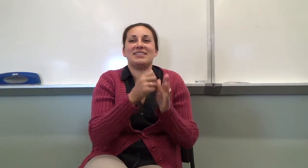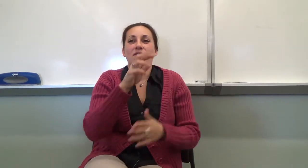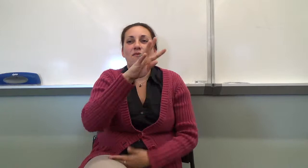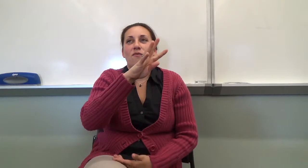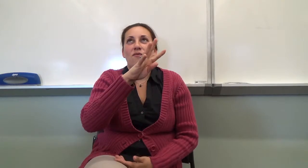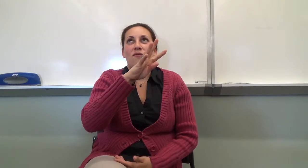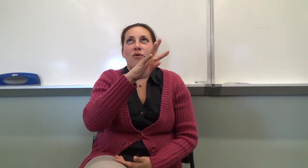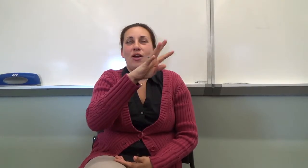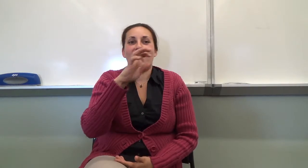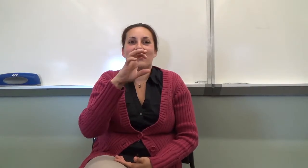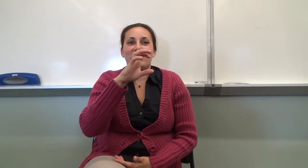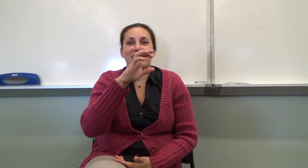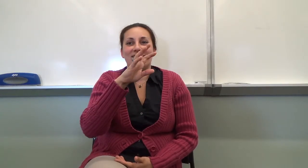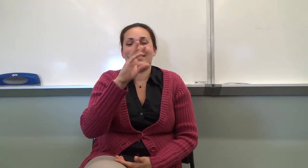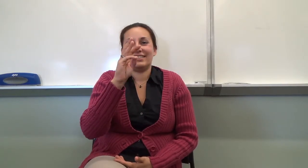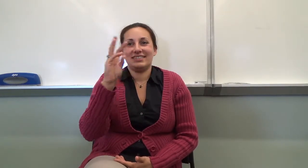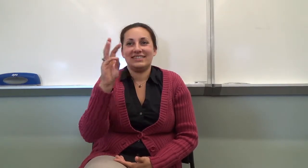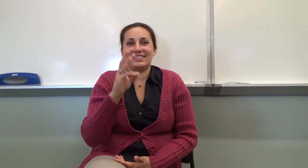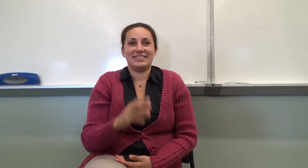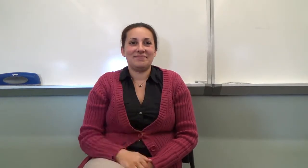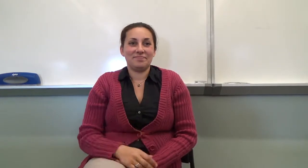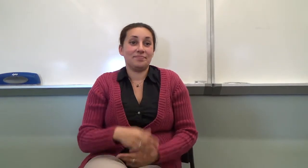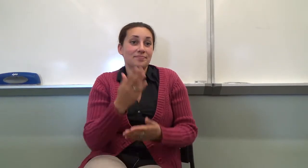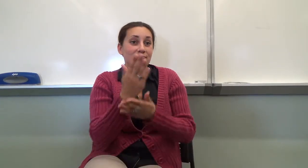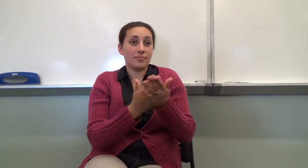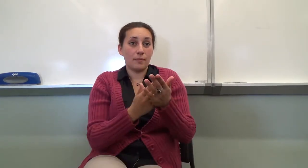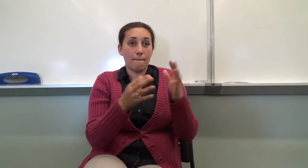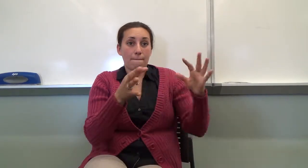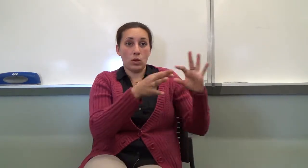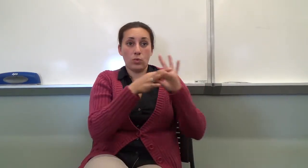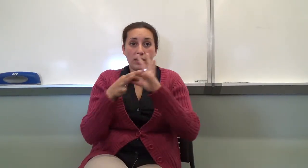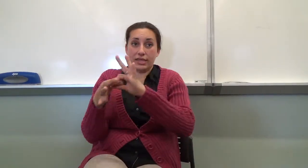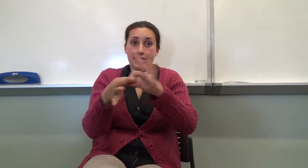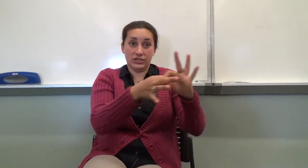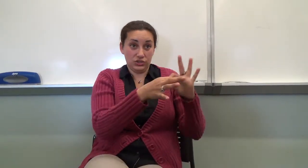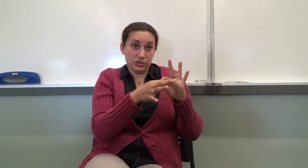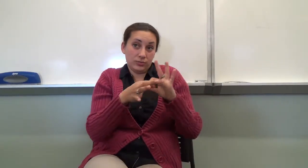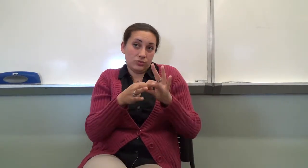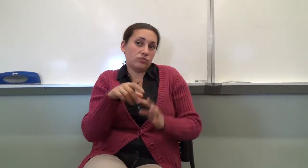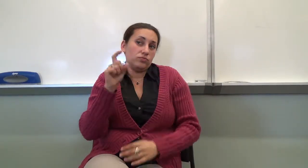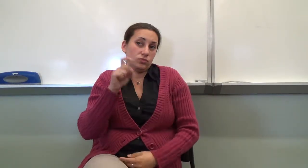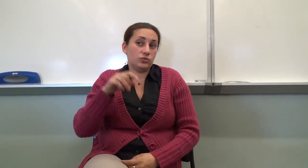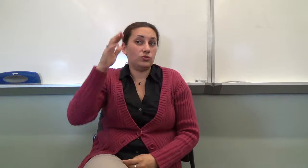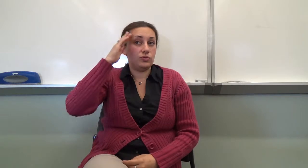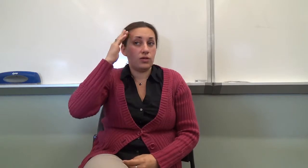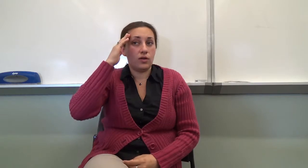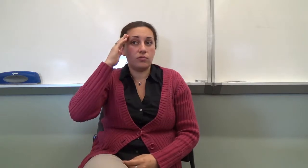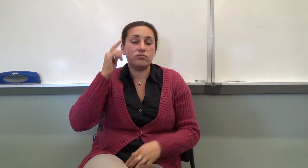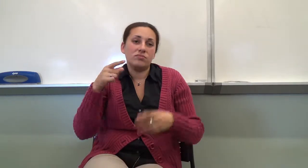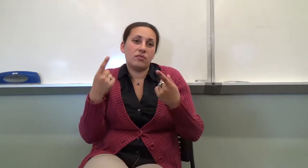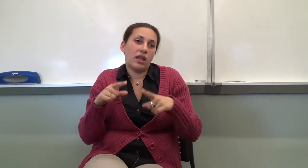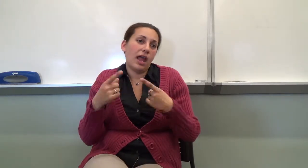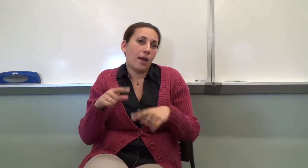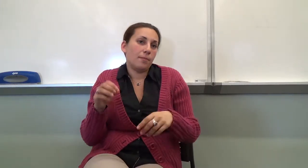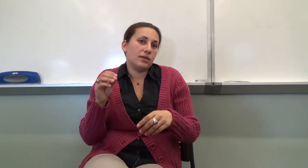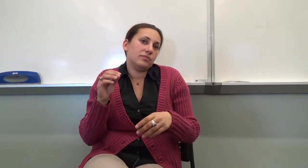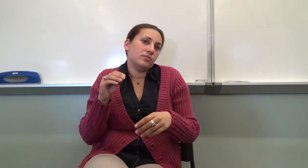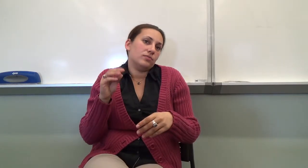Now there's some relationships that you should know about because they do happen in geometry. Again, more